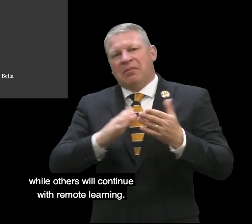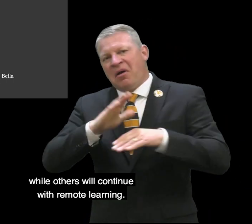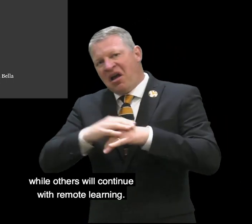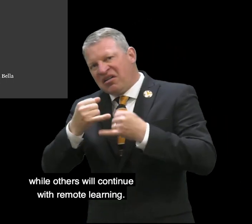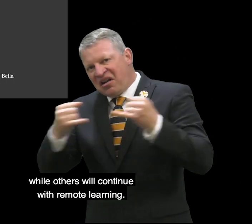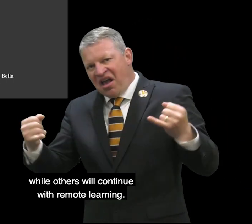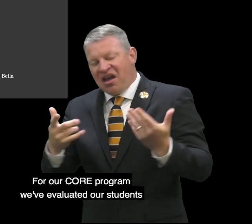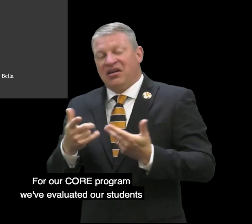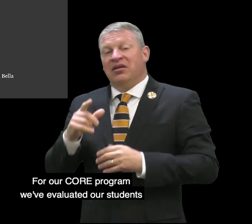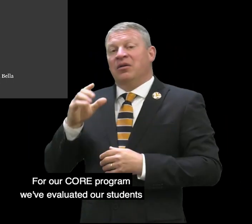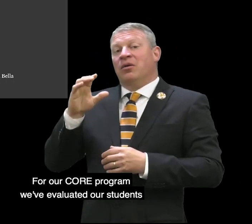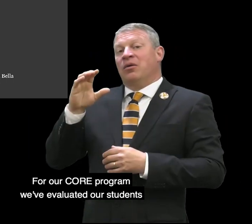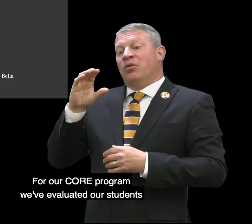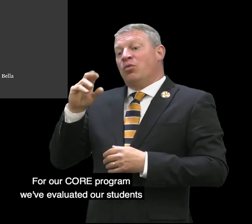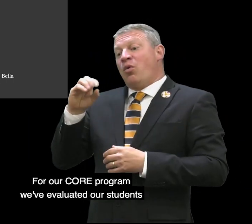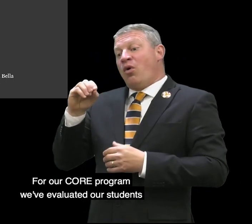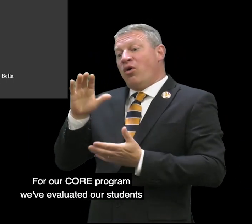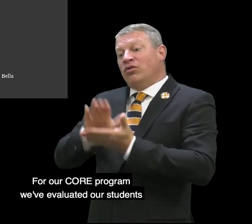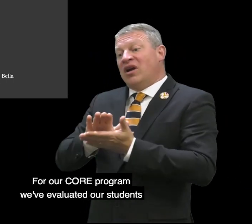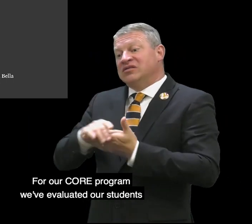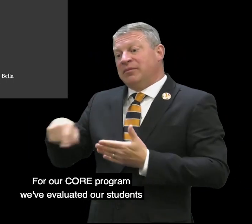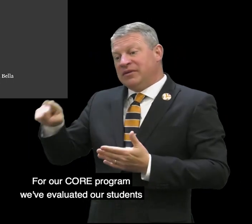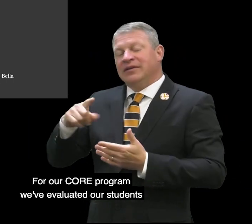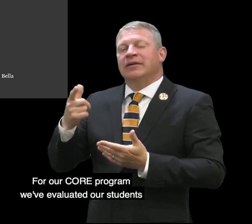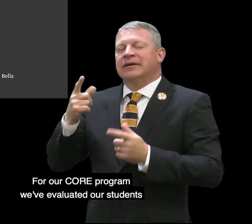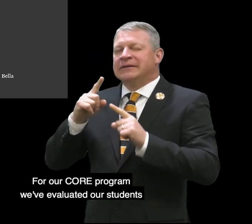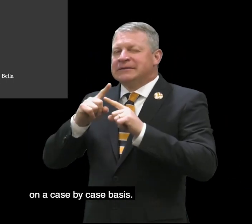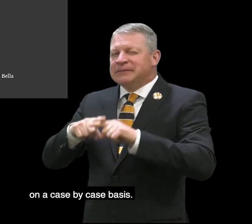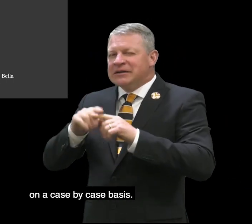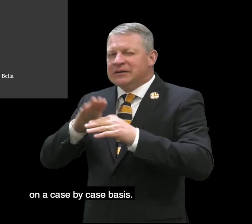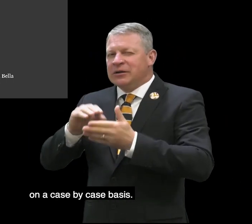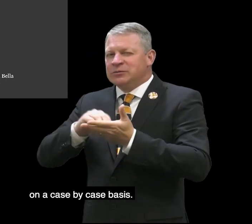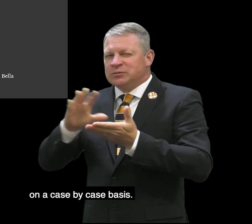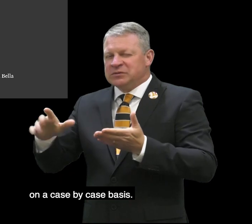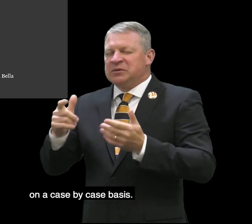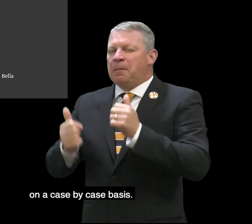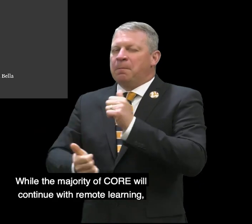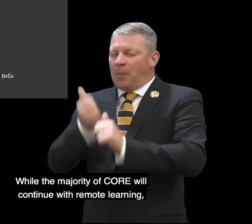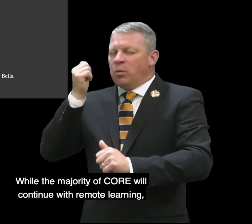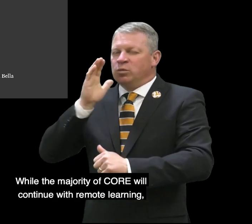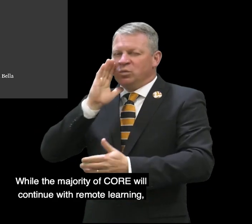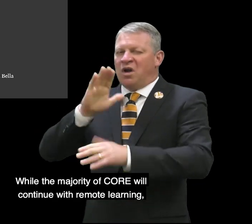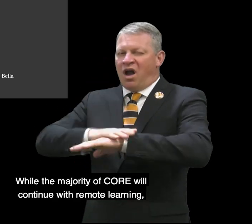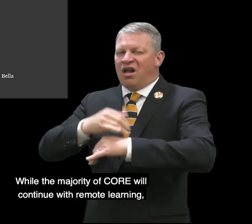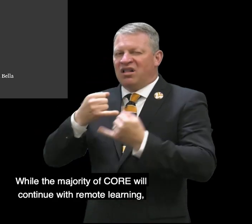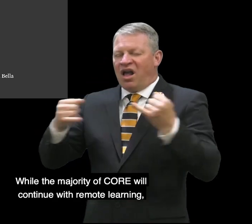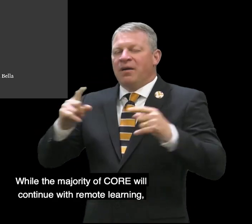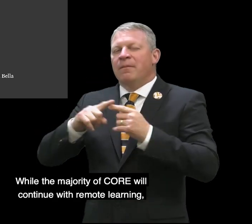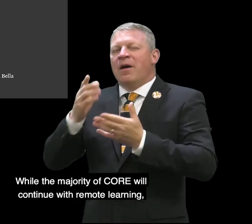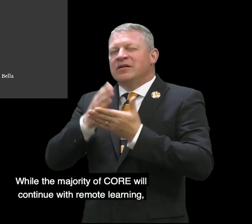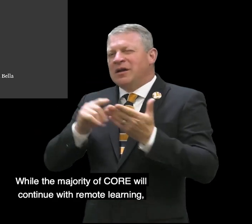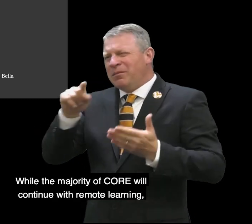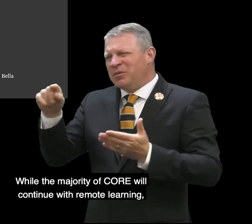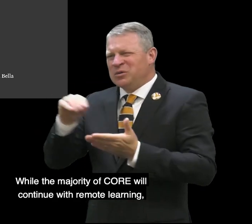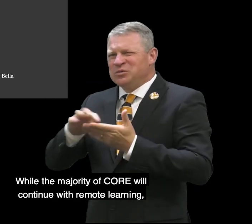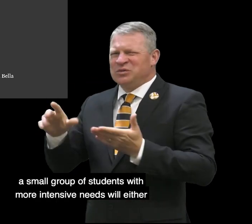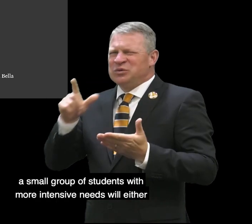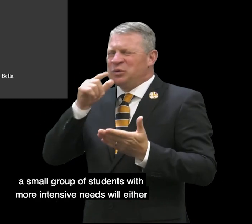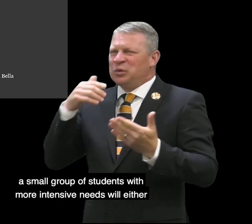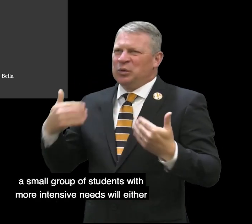year. For Pacey's ESY, some students will participate on campus while others will continue with remote learning. For our core program, we've